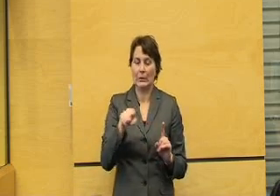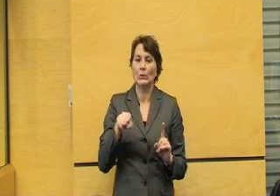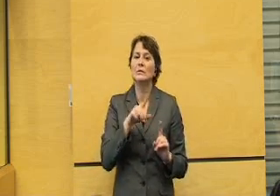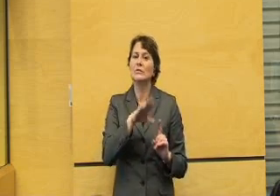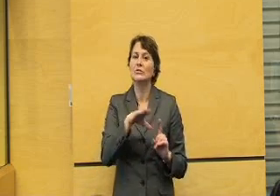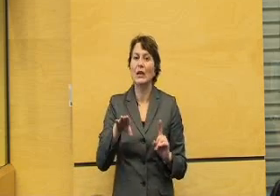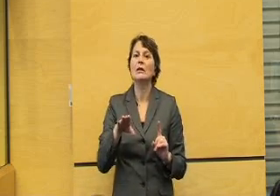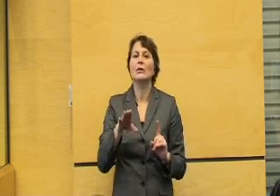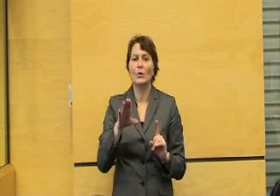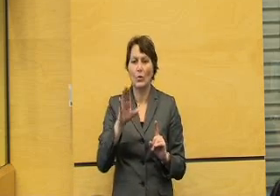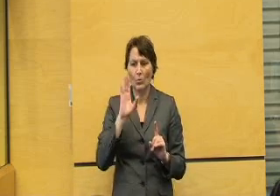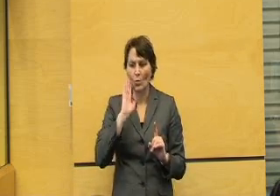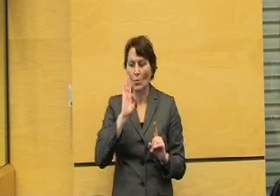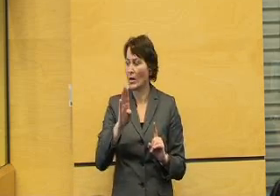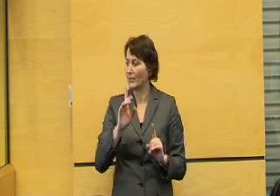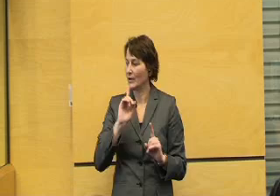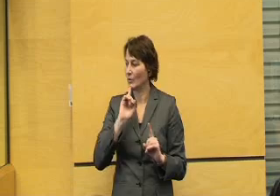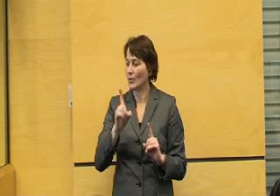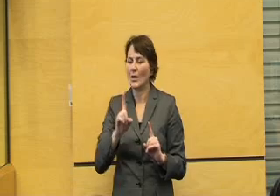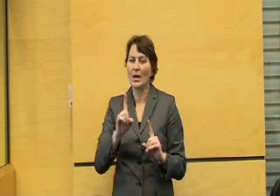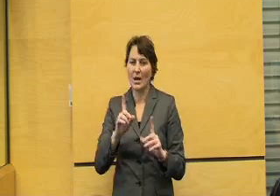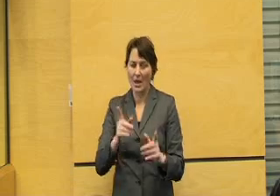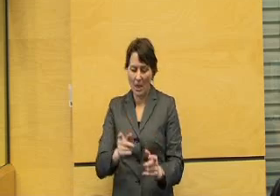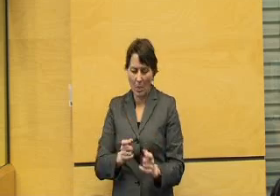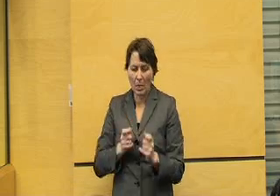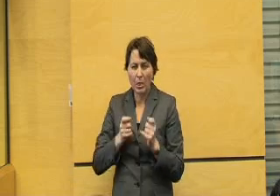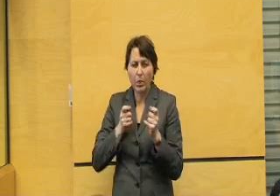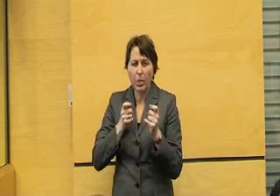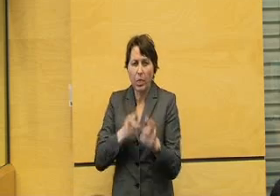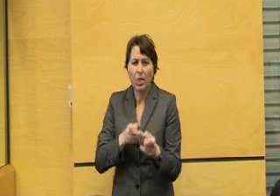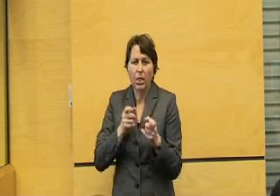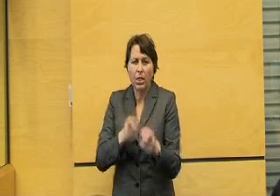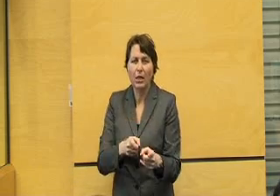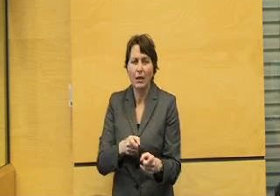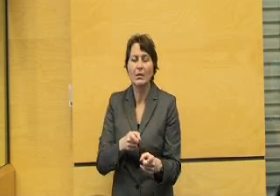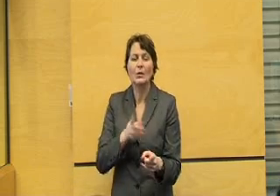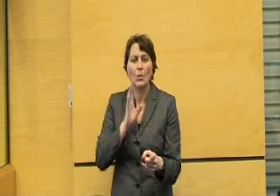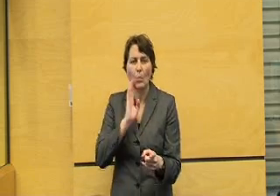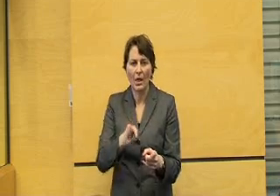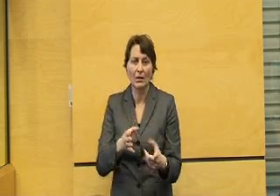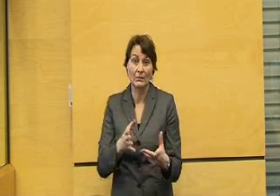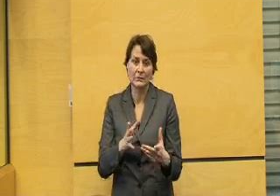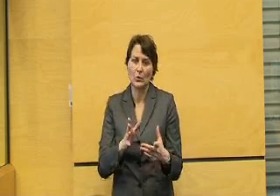corporate punishment. Thank you very much.